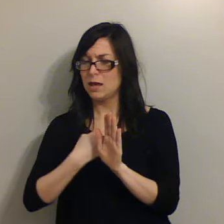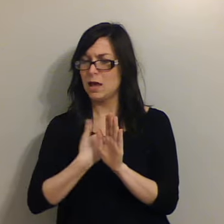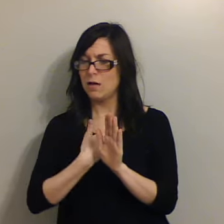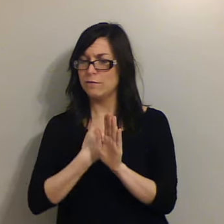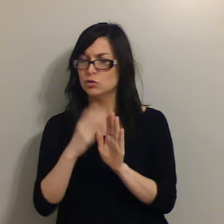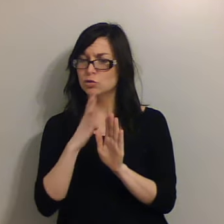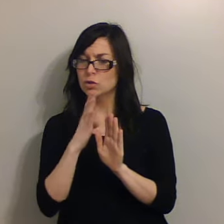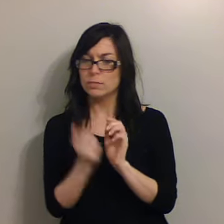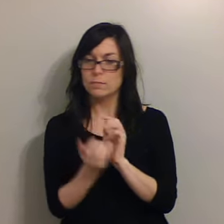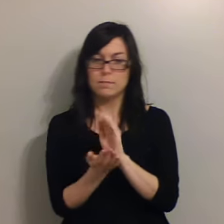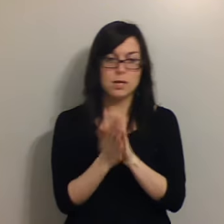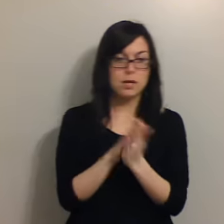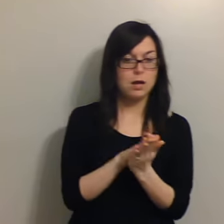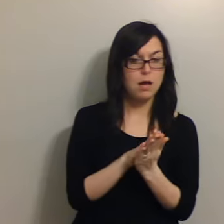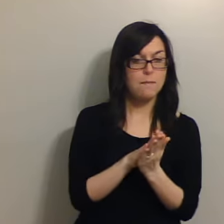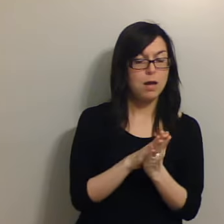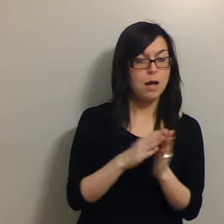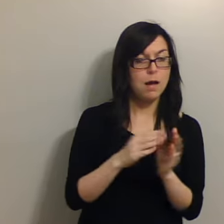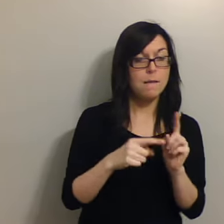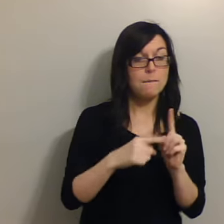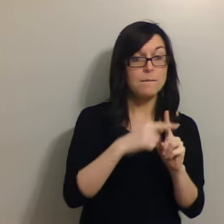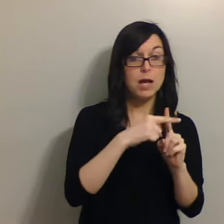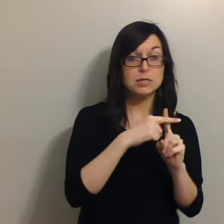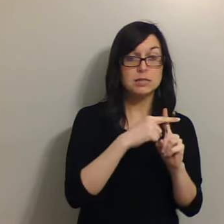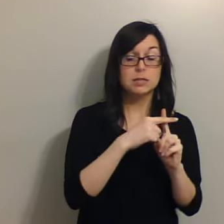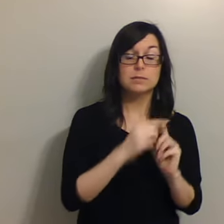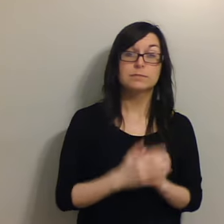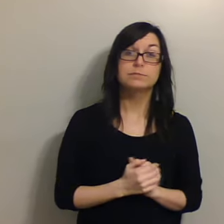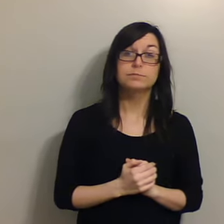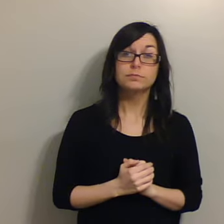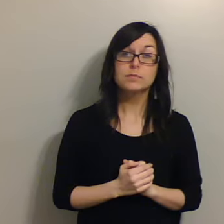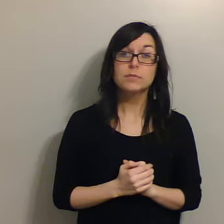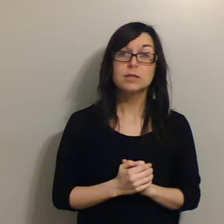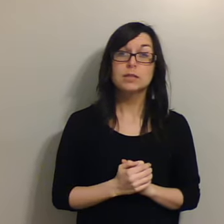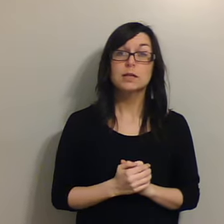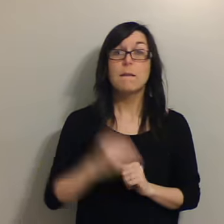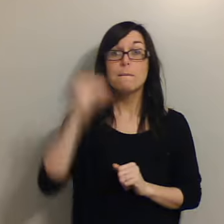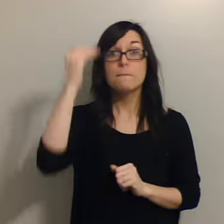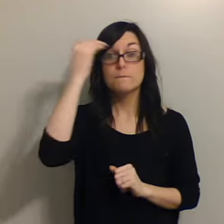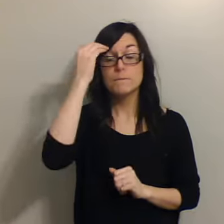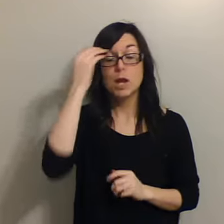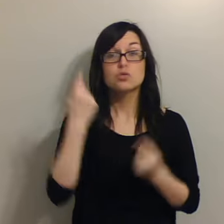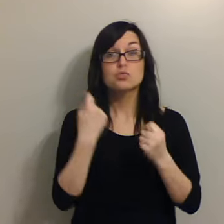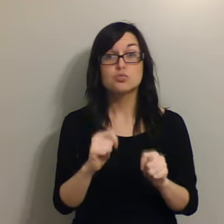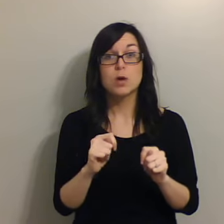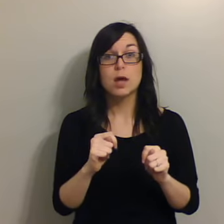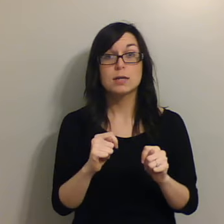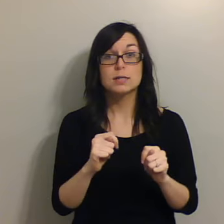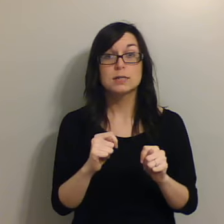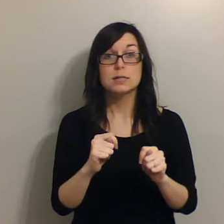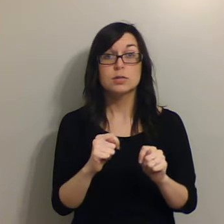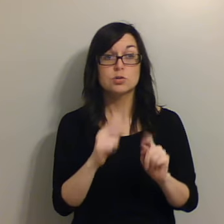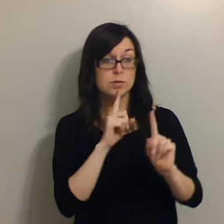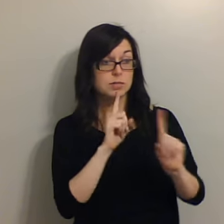is if the brain tries to find answers to the questions posed to him. Some people ask yourself questions that will elicit a